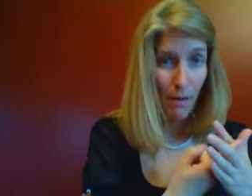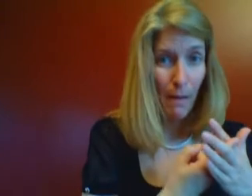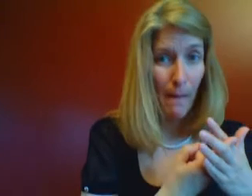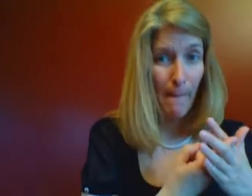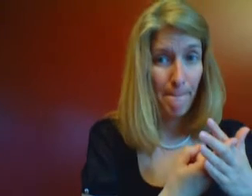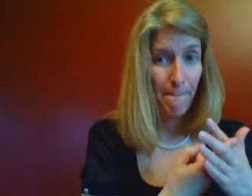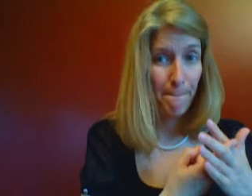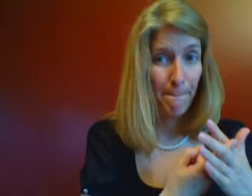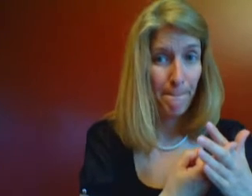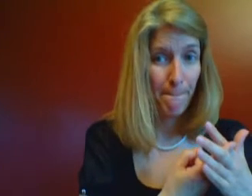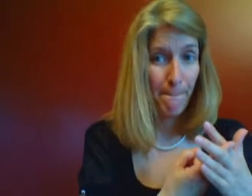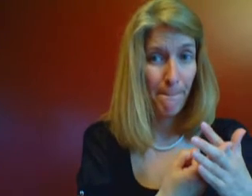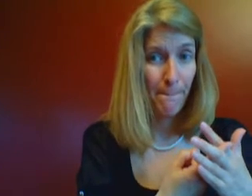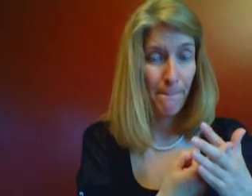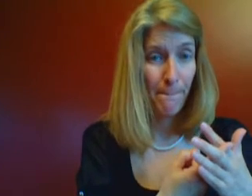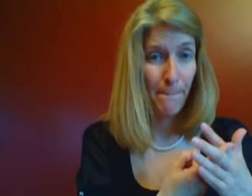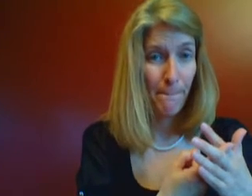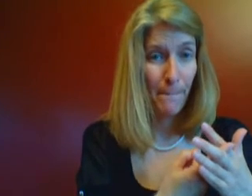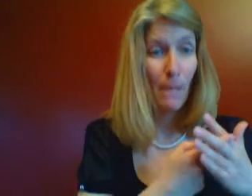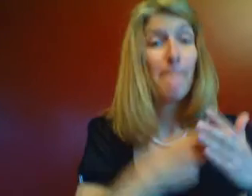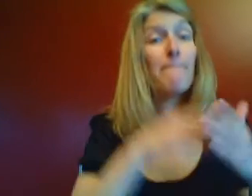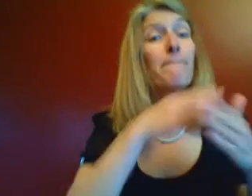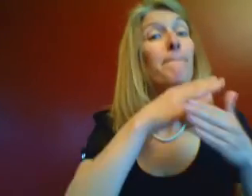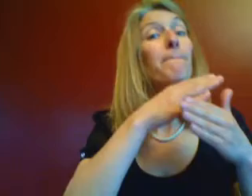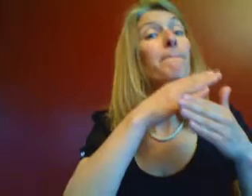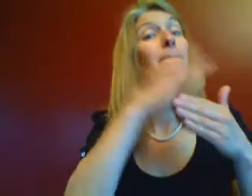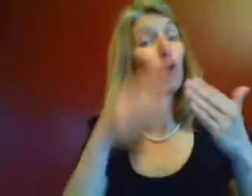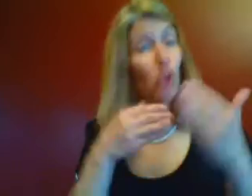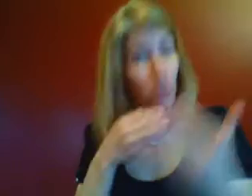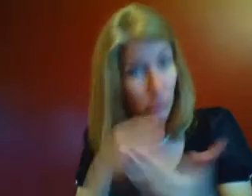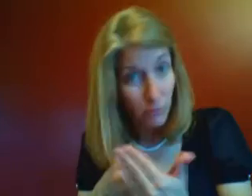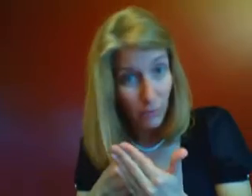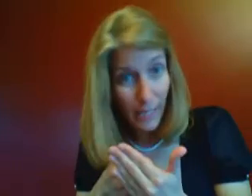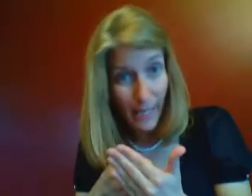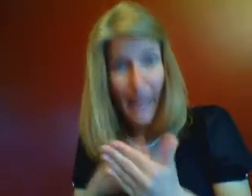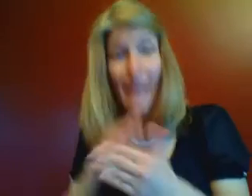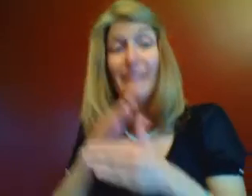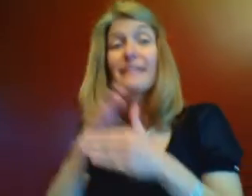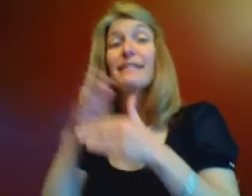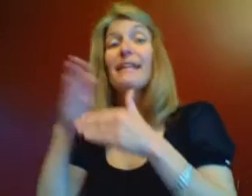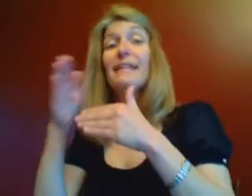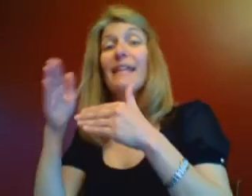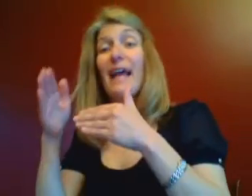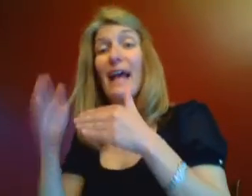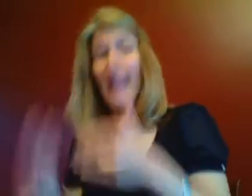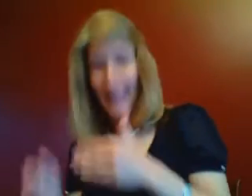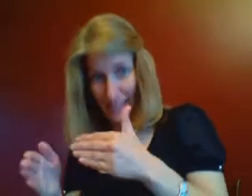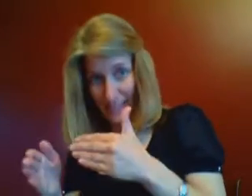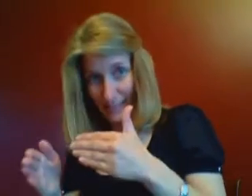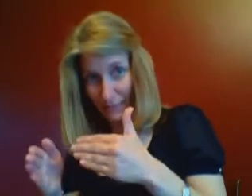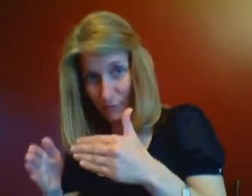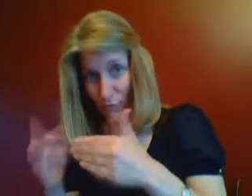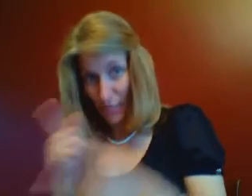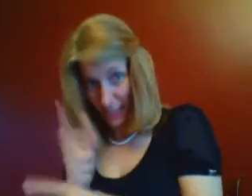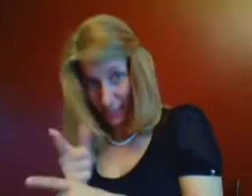what comes before the end, or the middle, and it has an end, right? Every